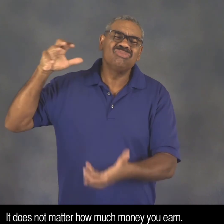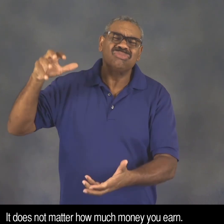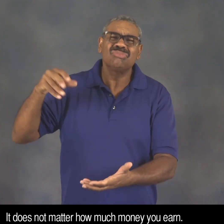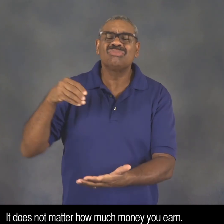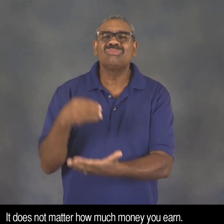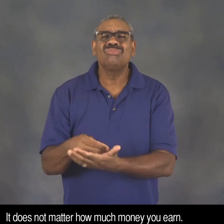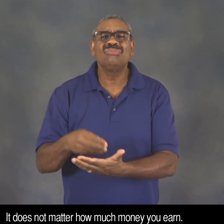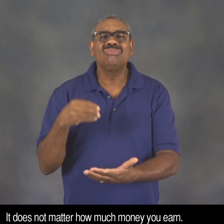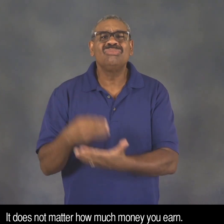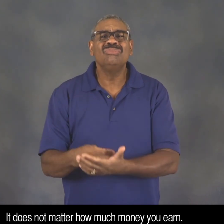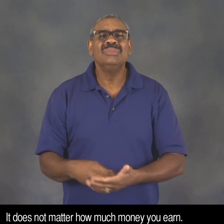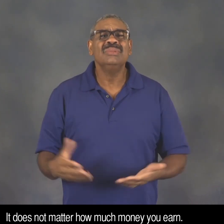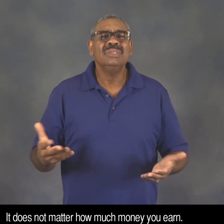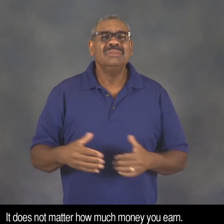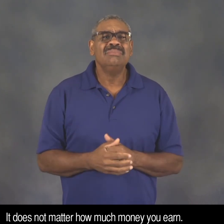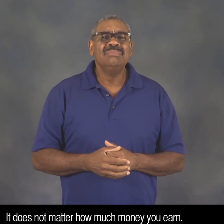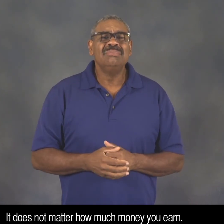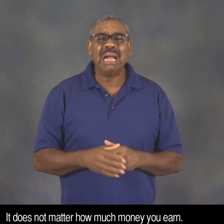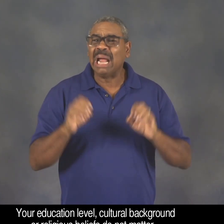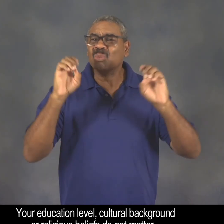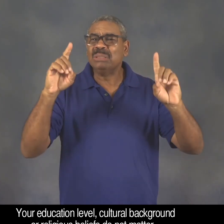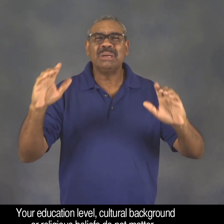It does not matter how much money you earn,